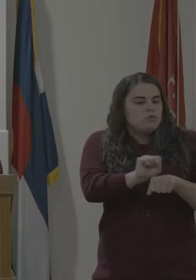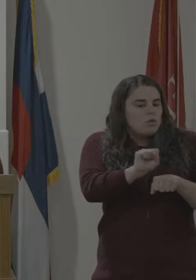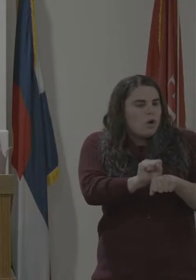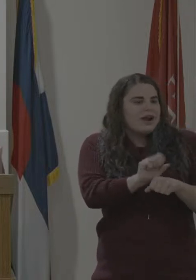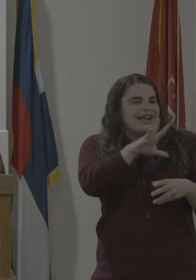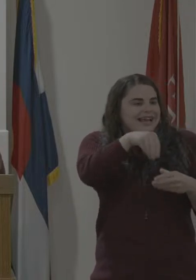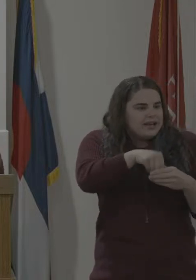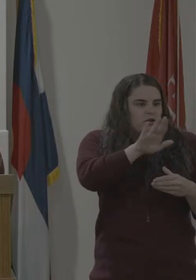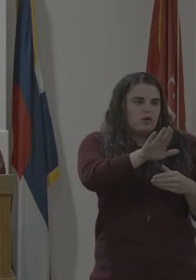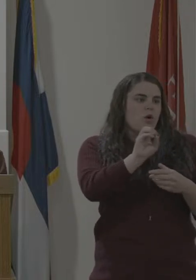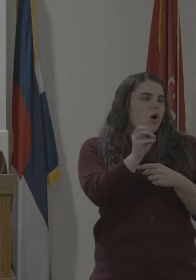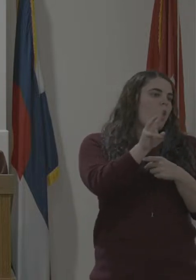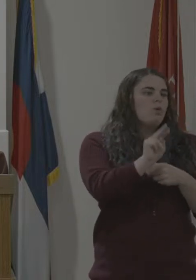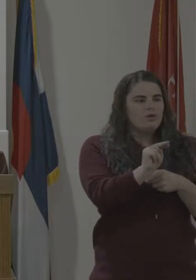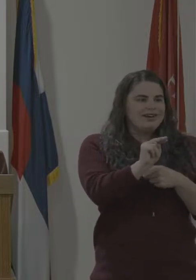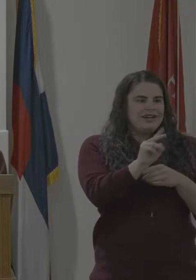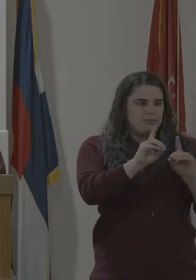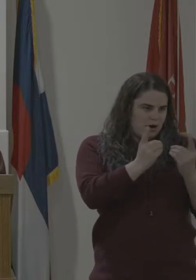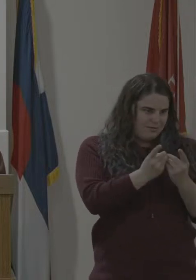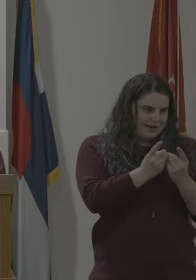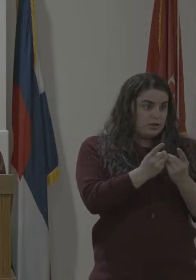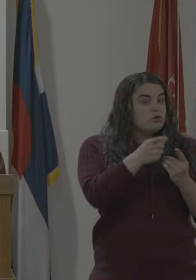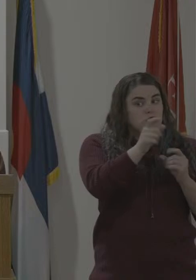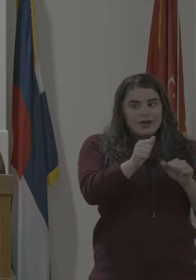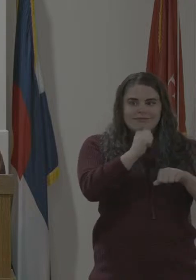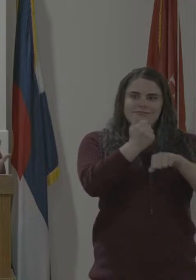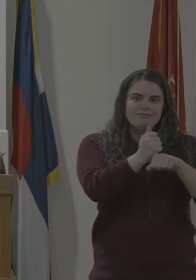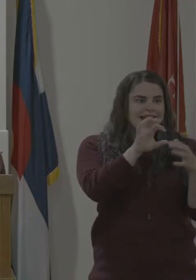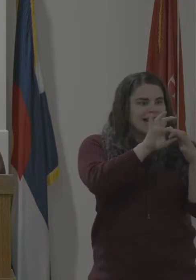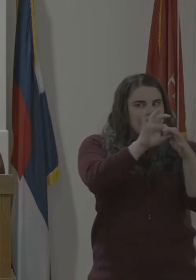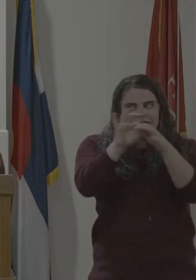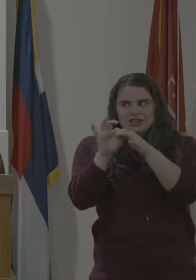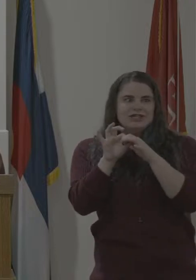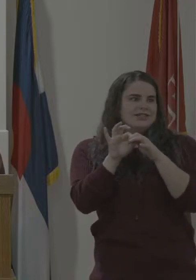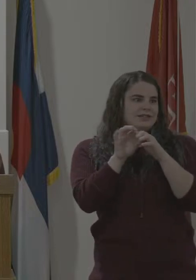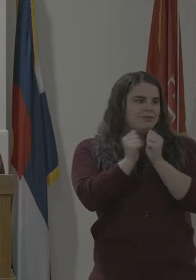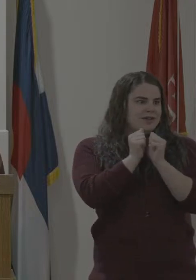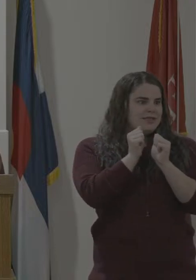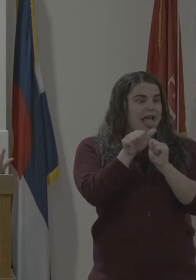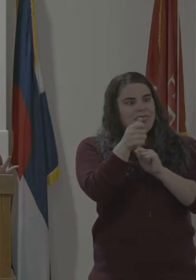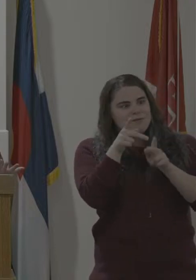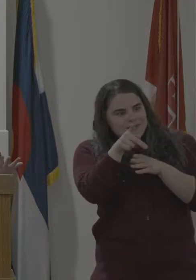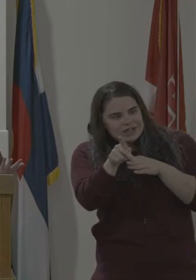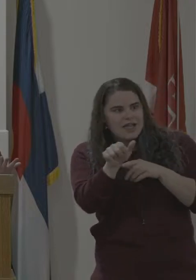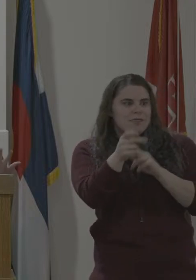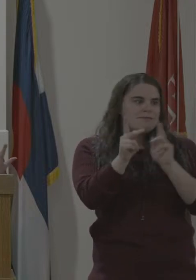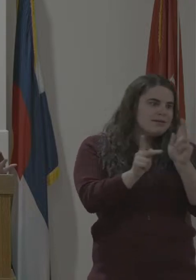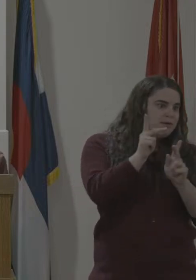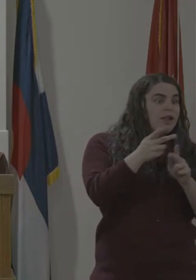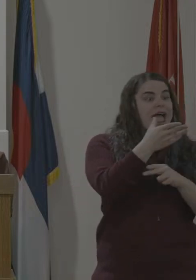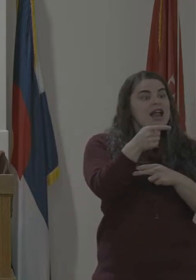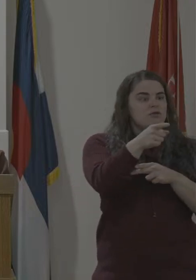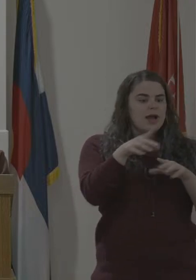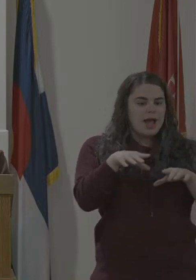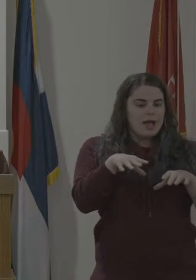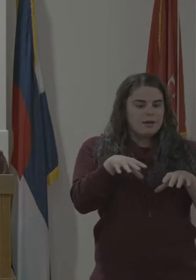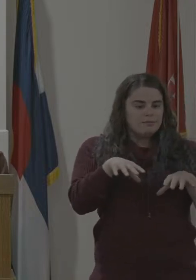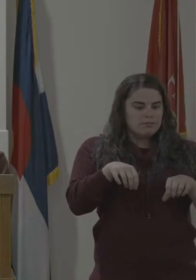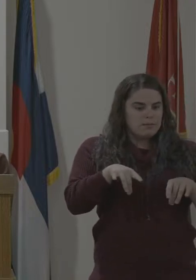can again make those connections and just get more experience and hands-on